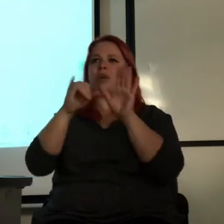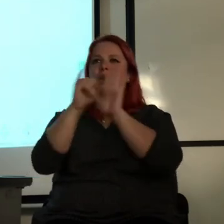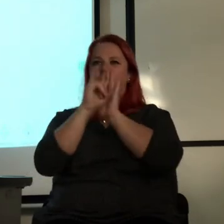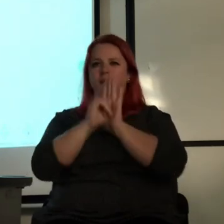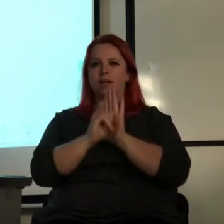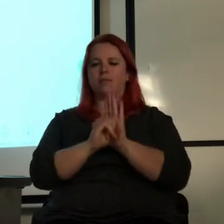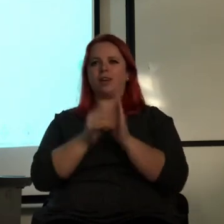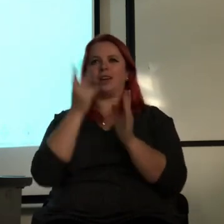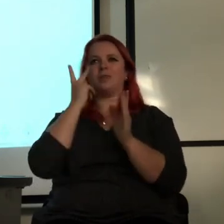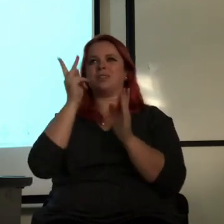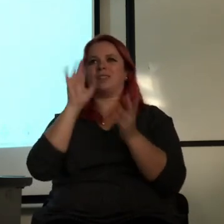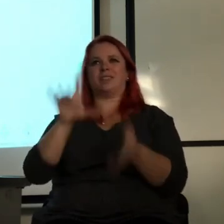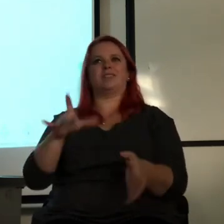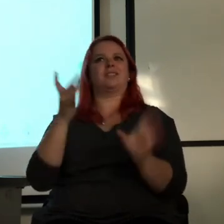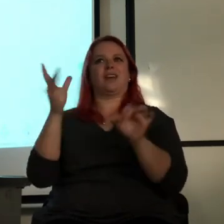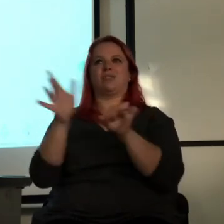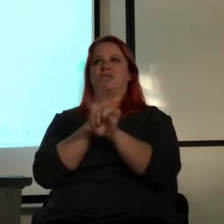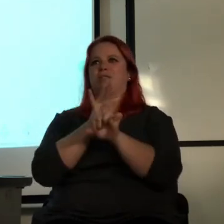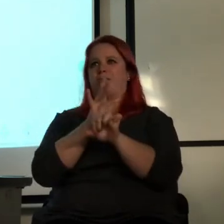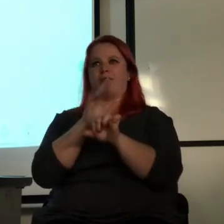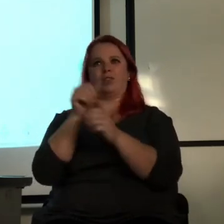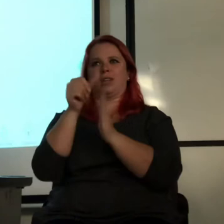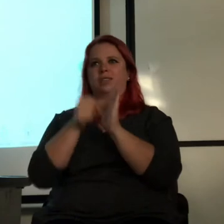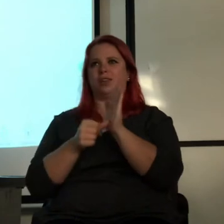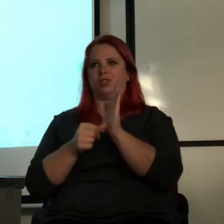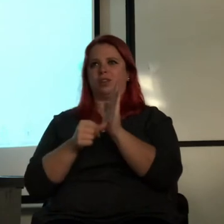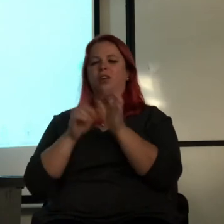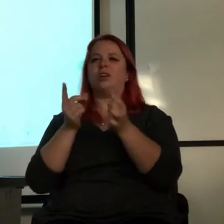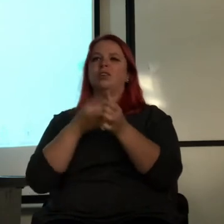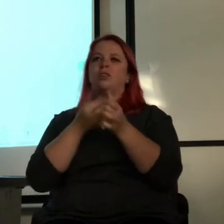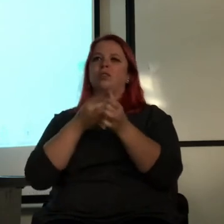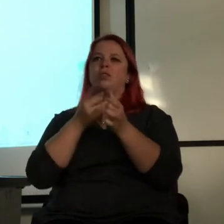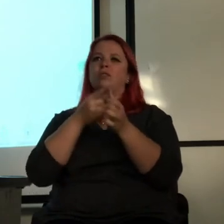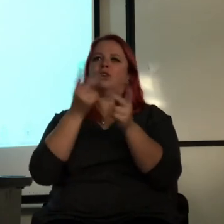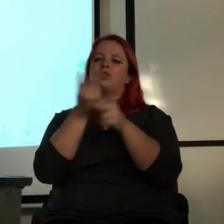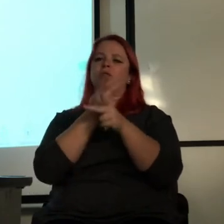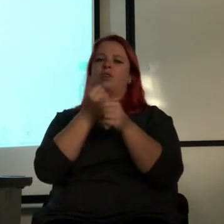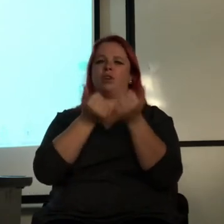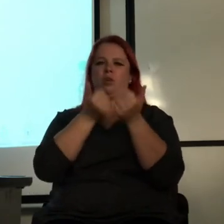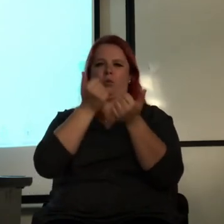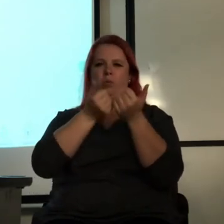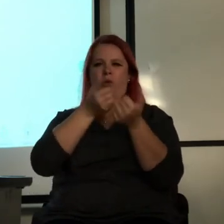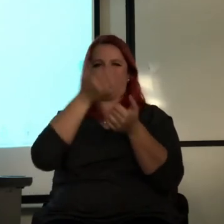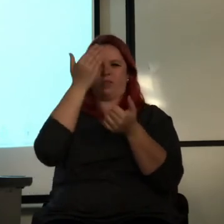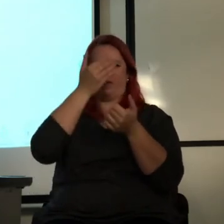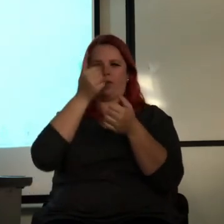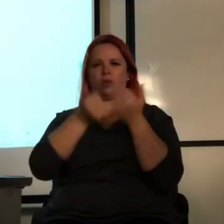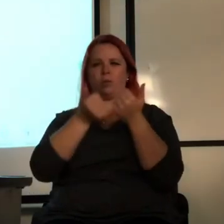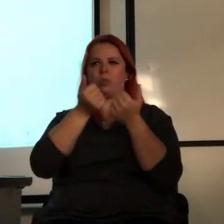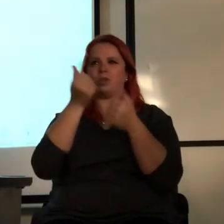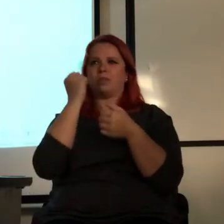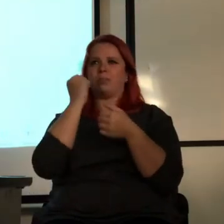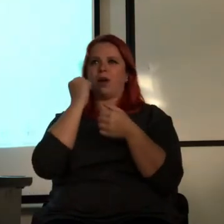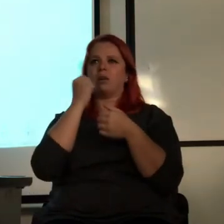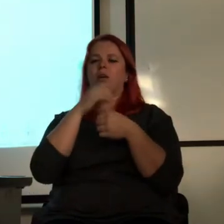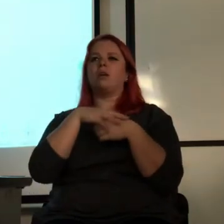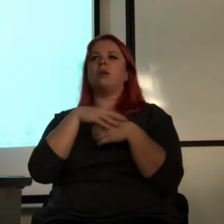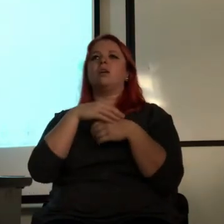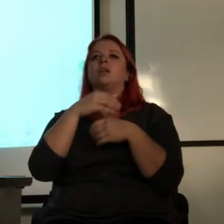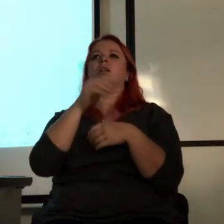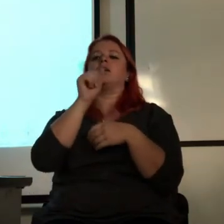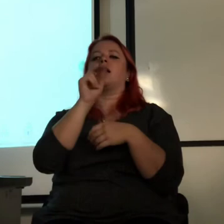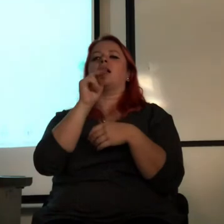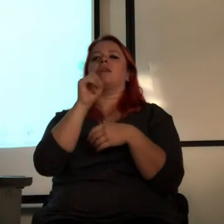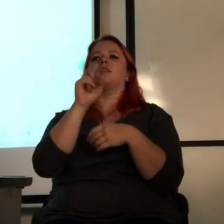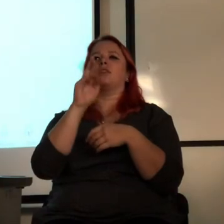disaster? So the first thing to do is to tell the front from the back, the anterior from the posterior. The anterior has this